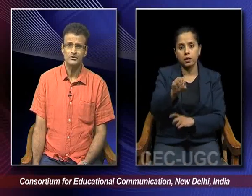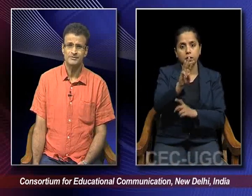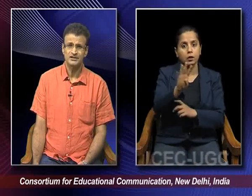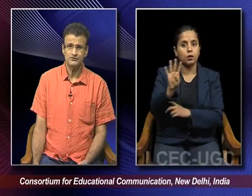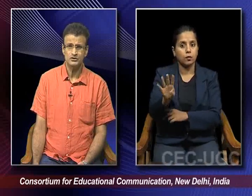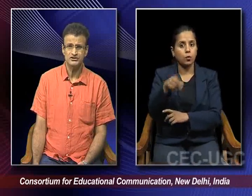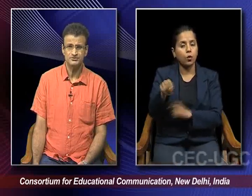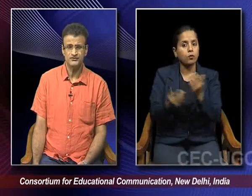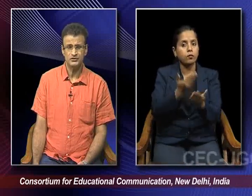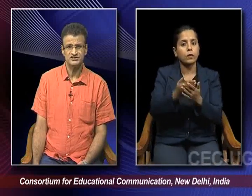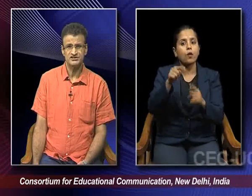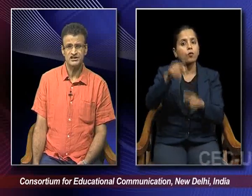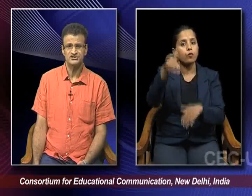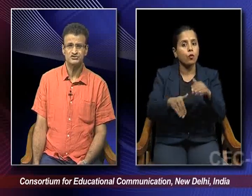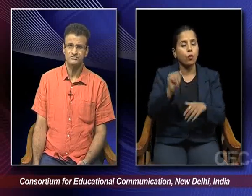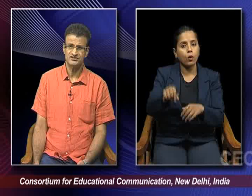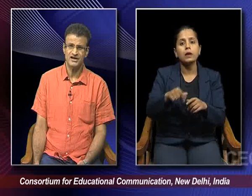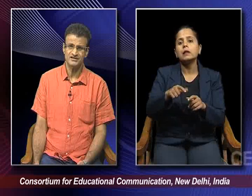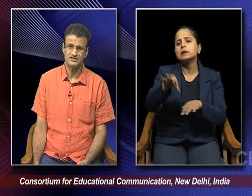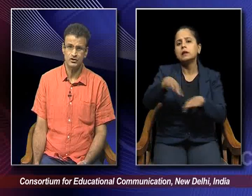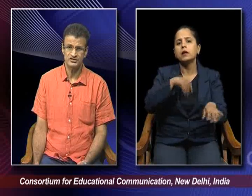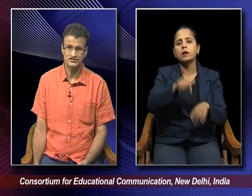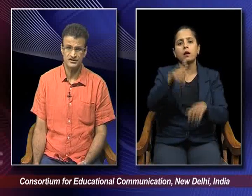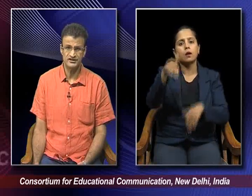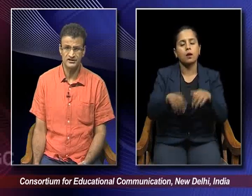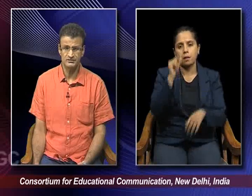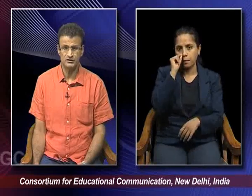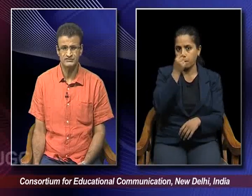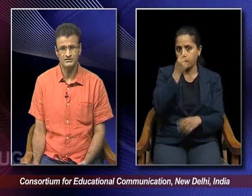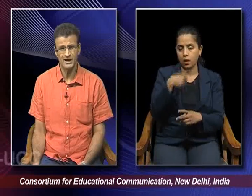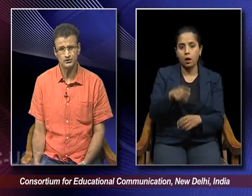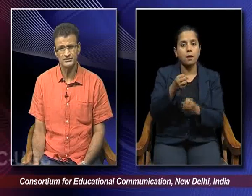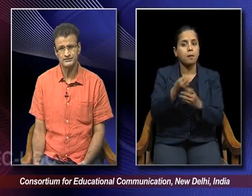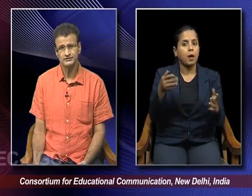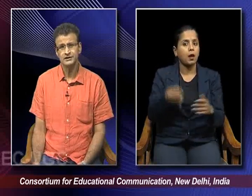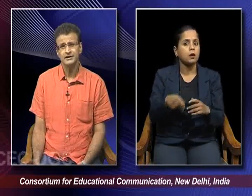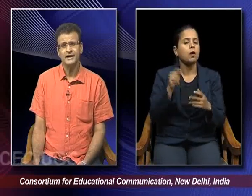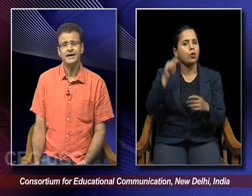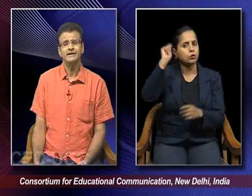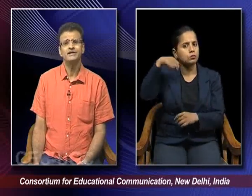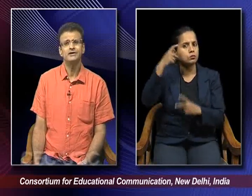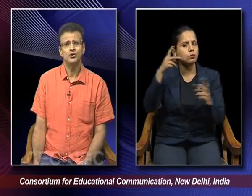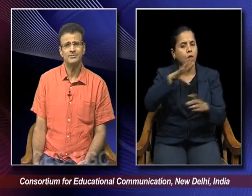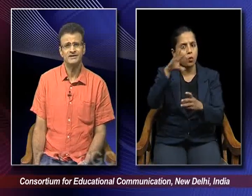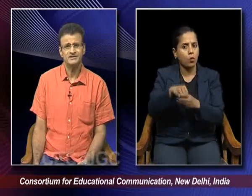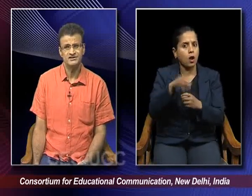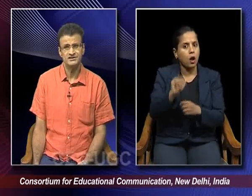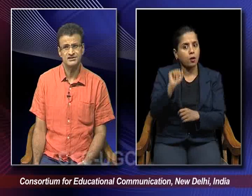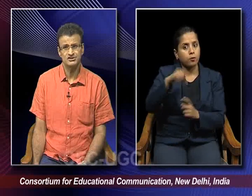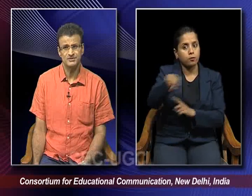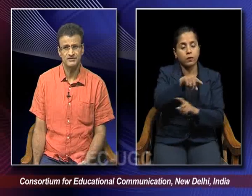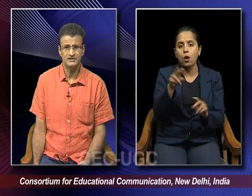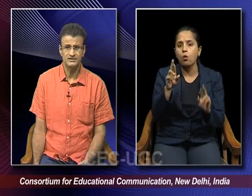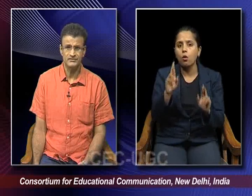to appeal the voters before the city elections of Madras, and got it screened in a number of cinema houses. And he hoped that a